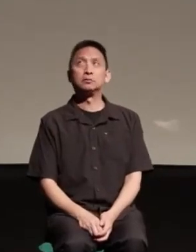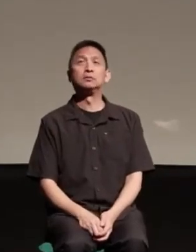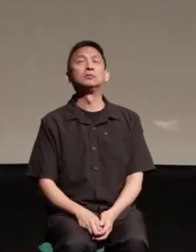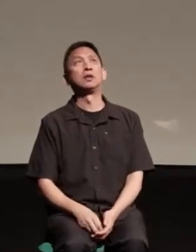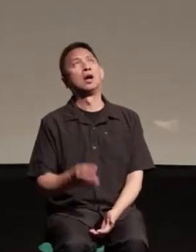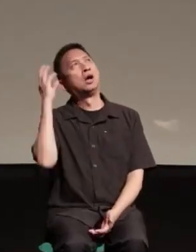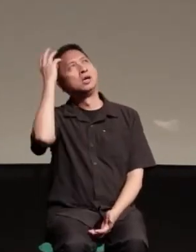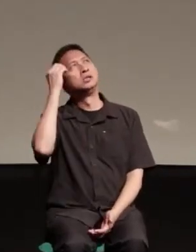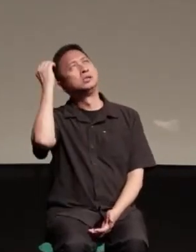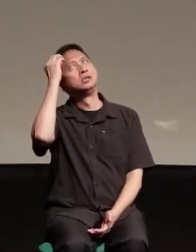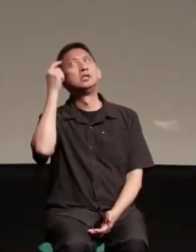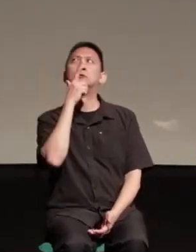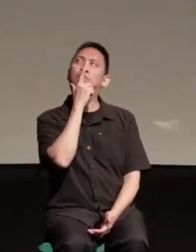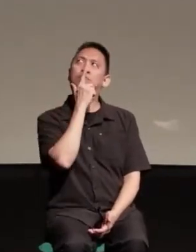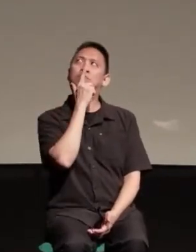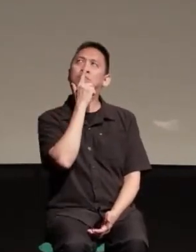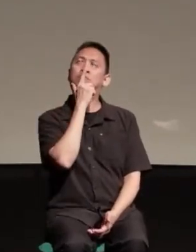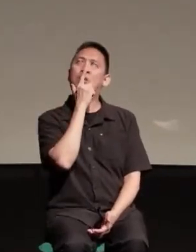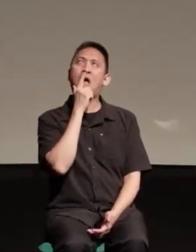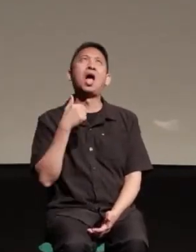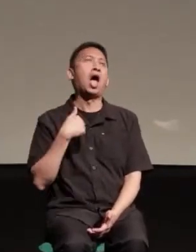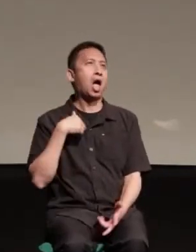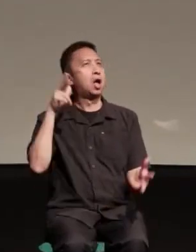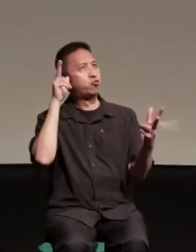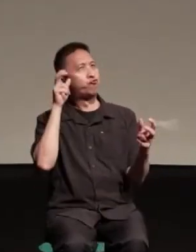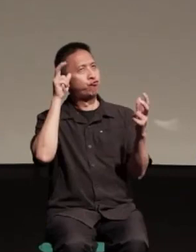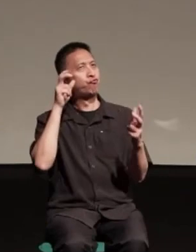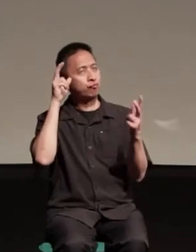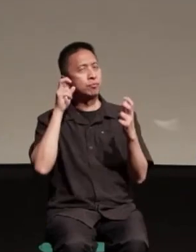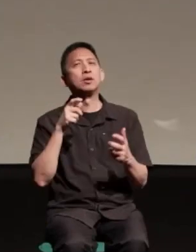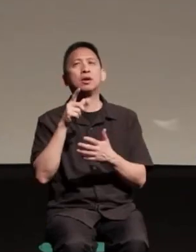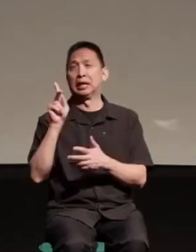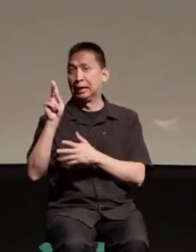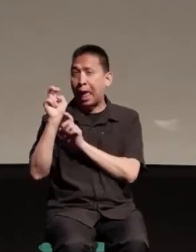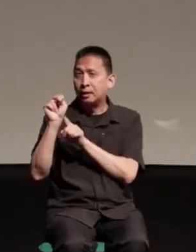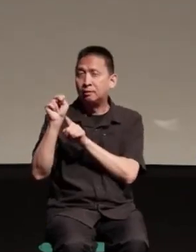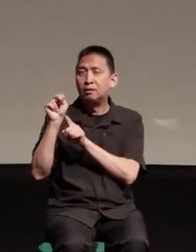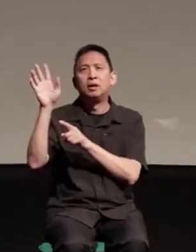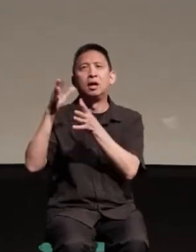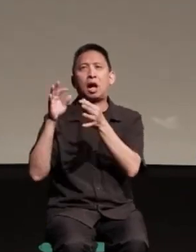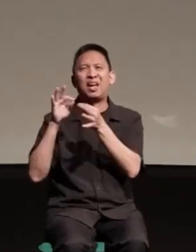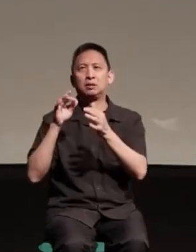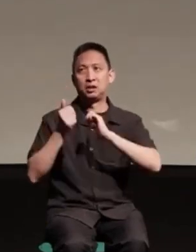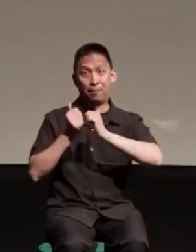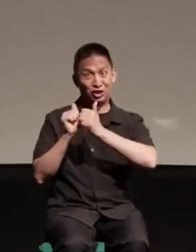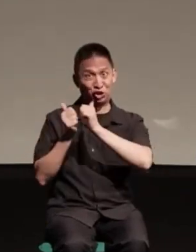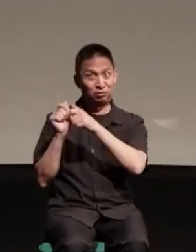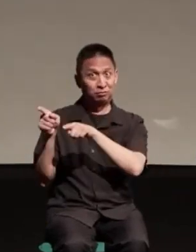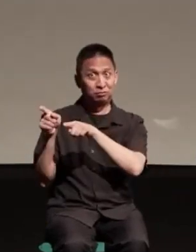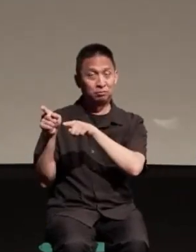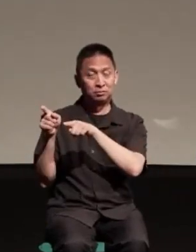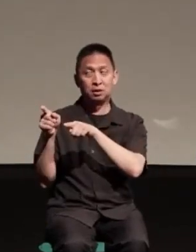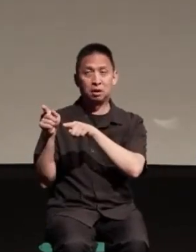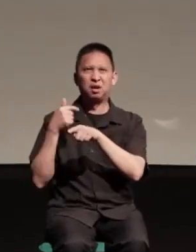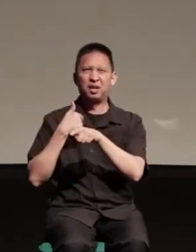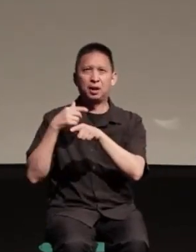just taking a bit into what Ken was saying earlier about competition, I think that's something